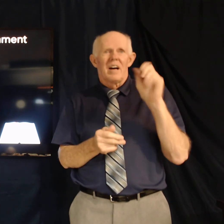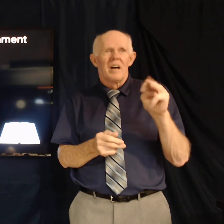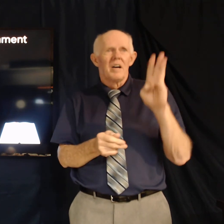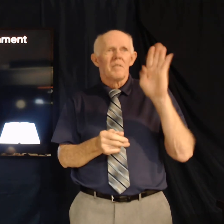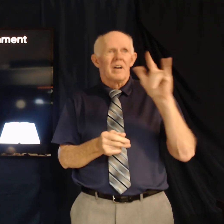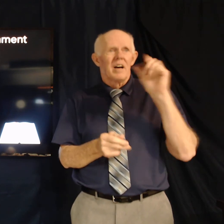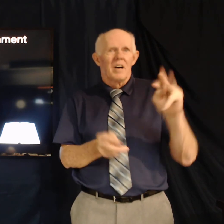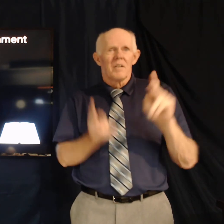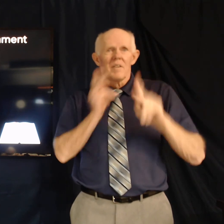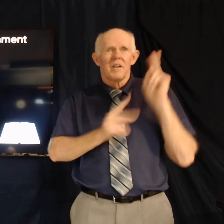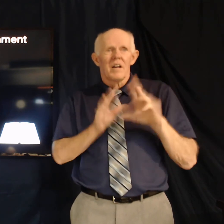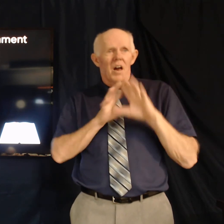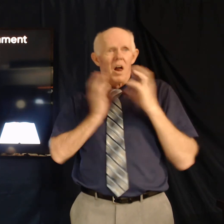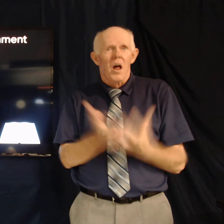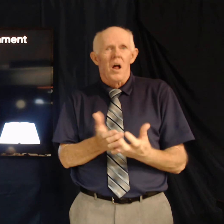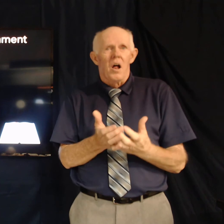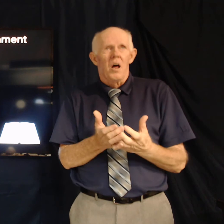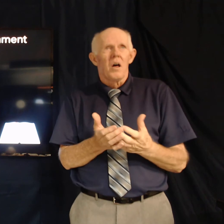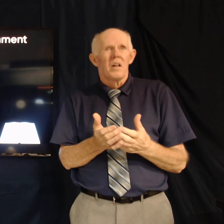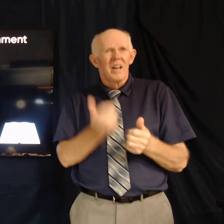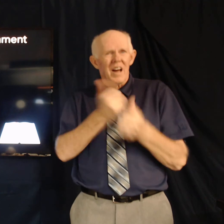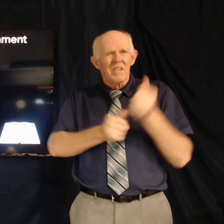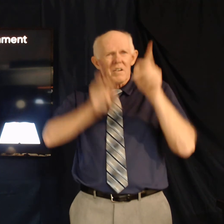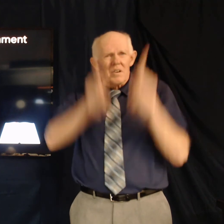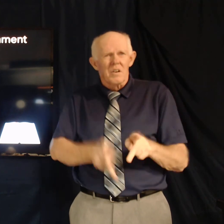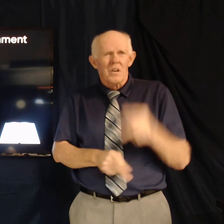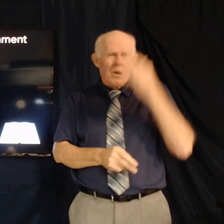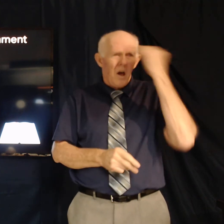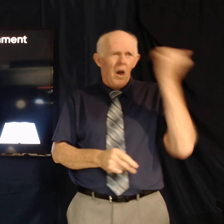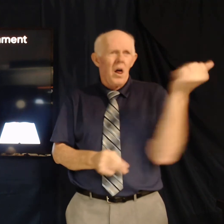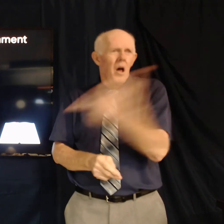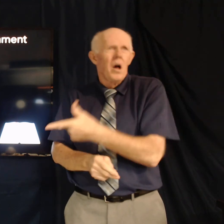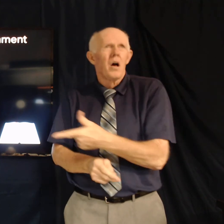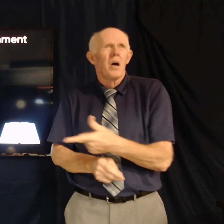There are billions of people all over the world.